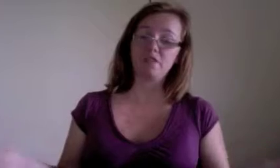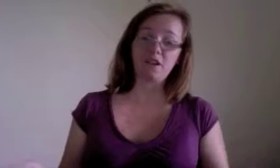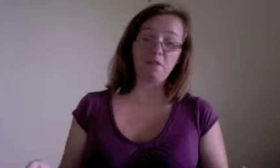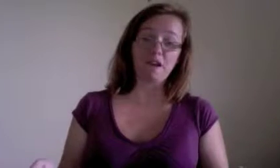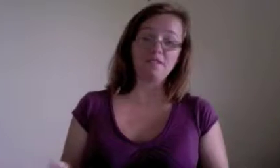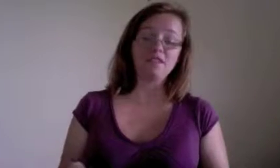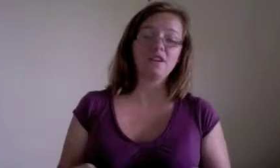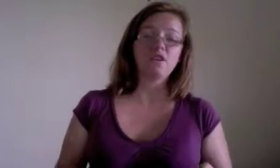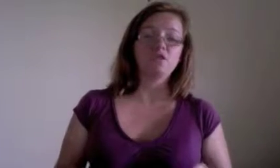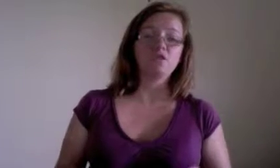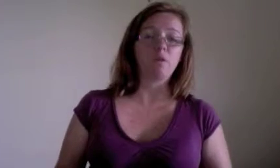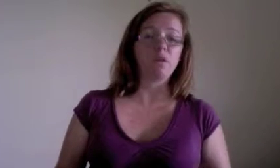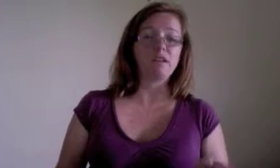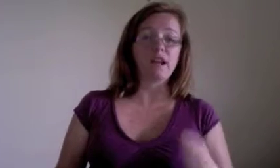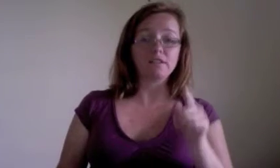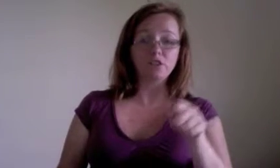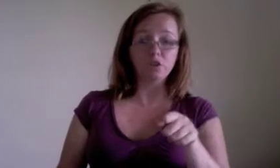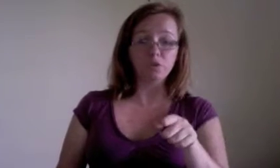you ask. So if I wanted to ask you,